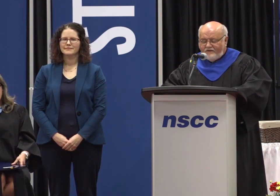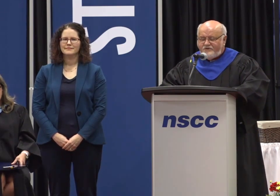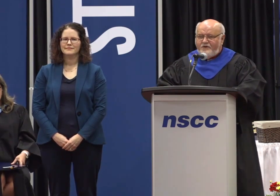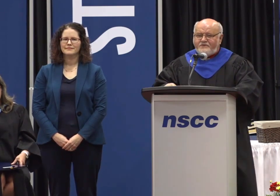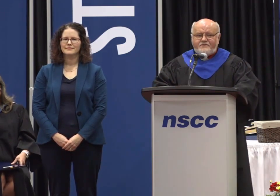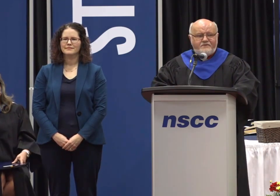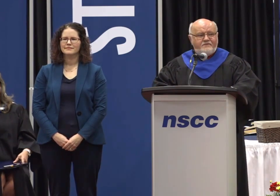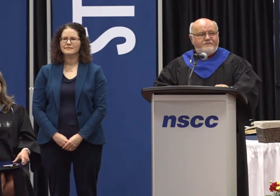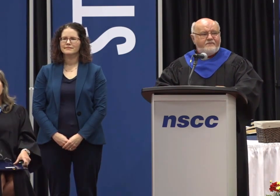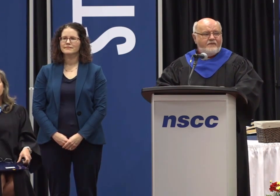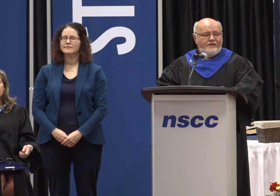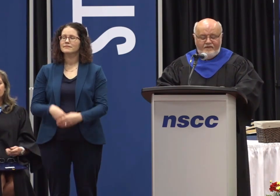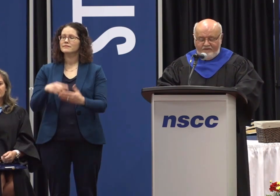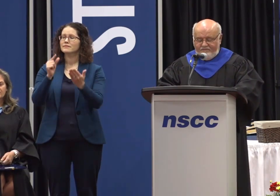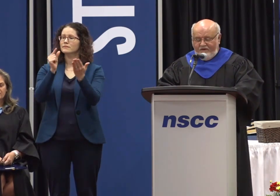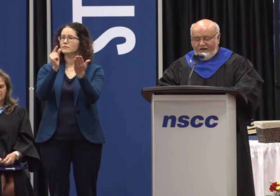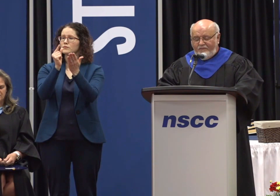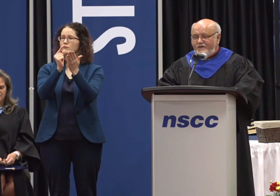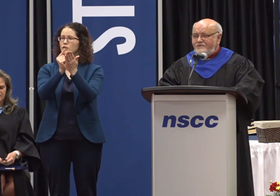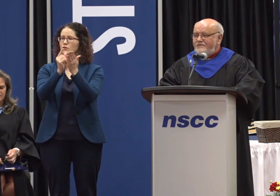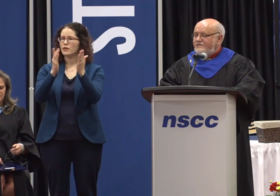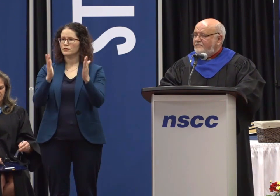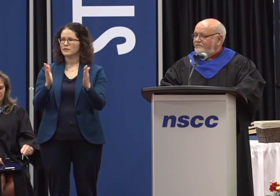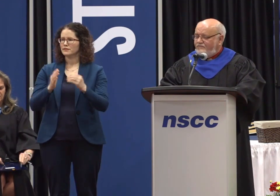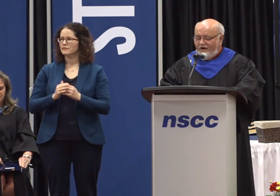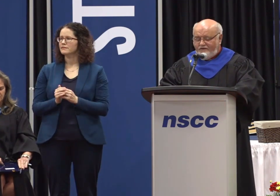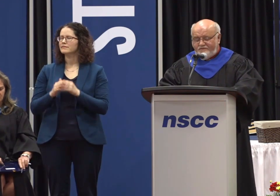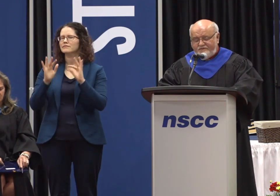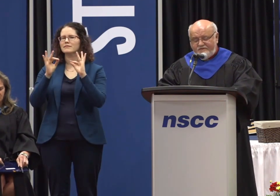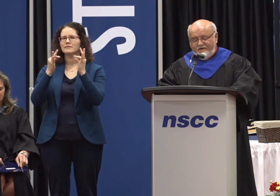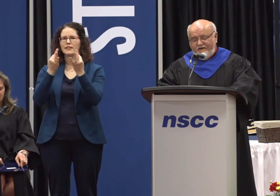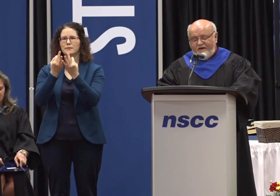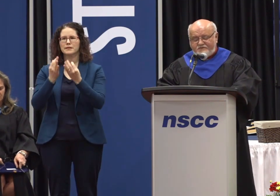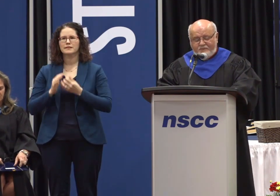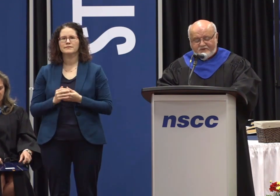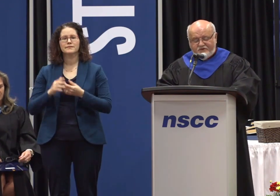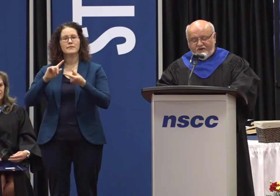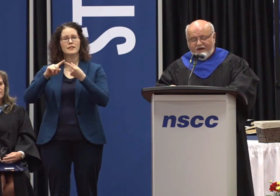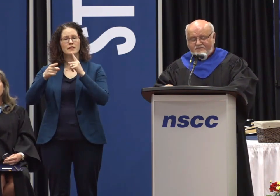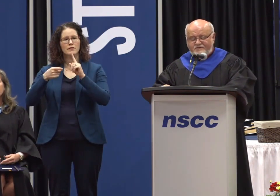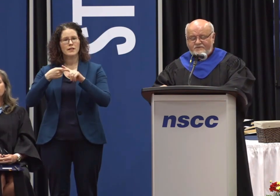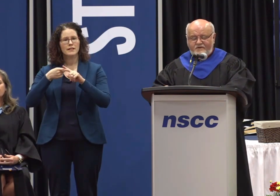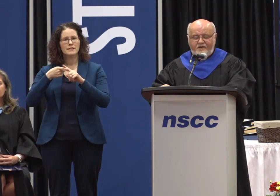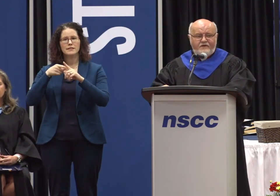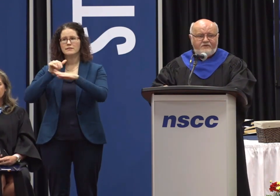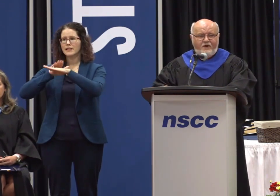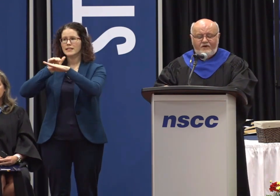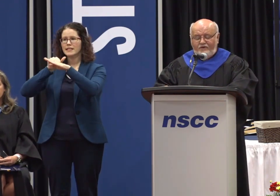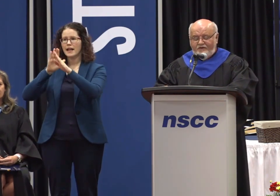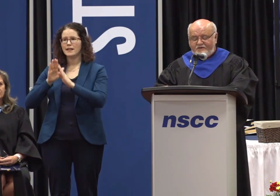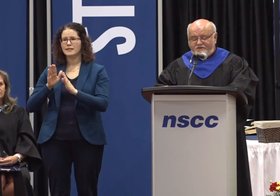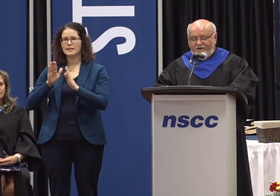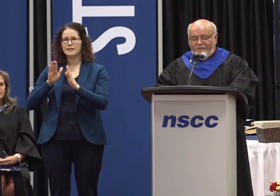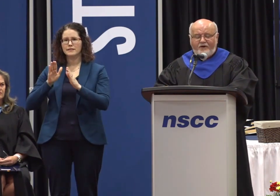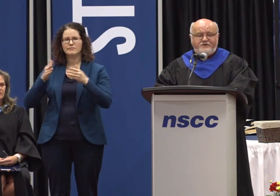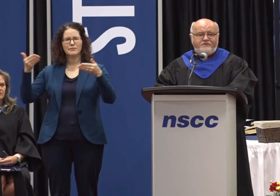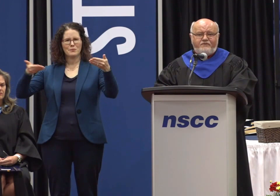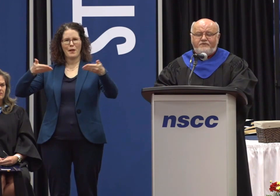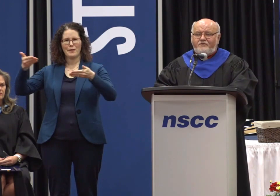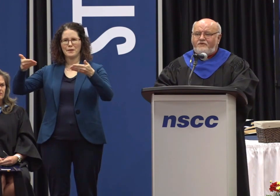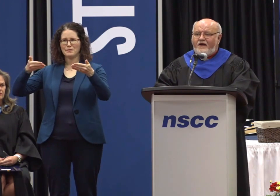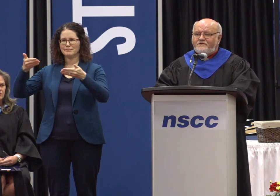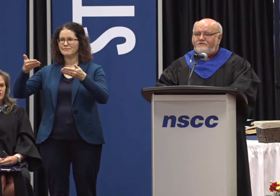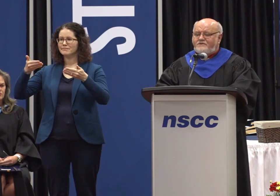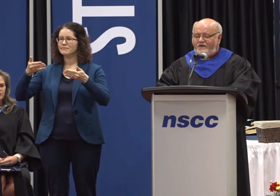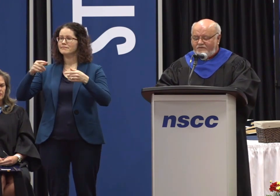Welcome, graduates, families, friends, and special guests to our learning celebration